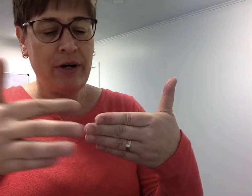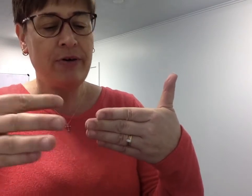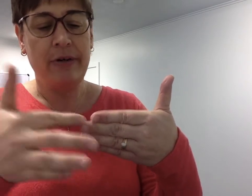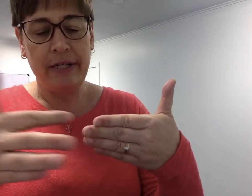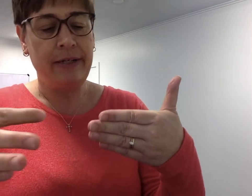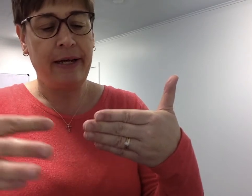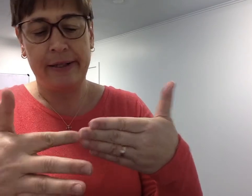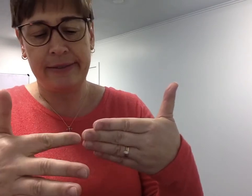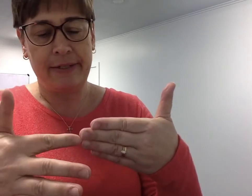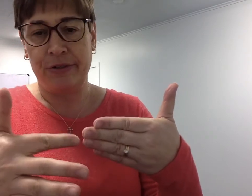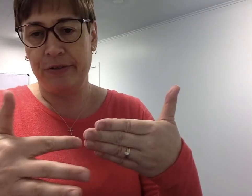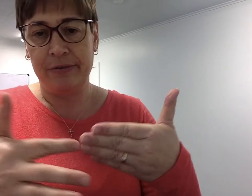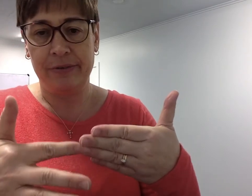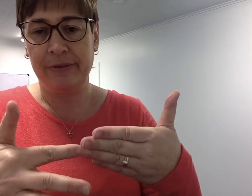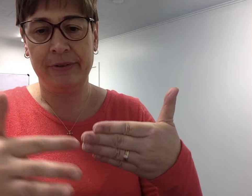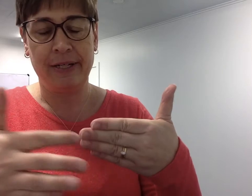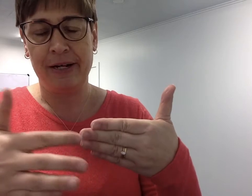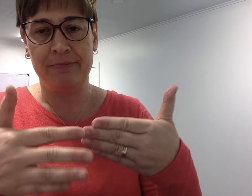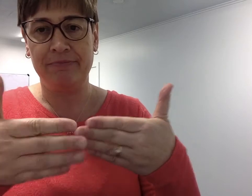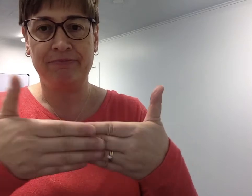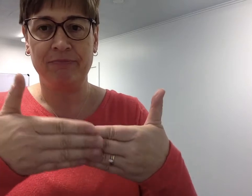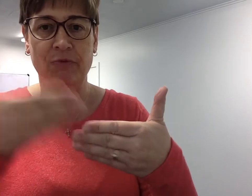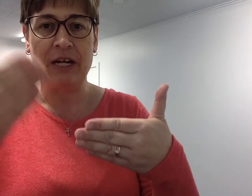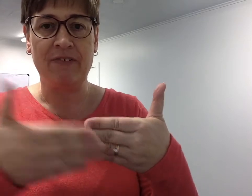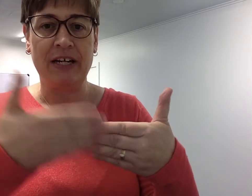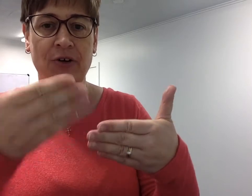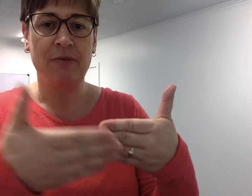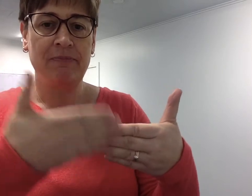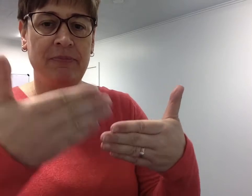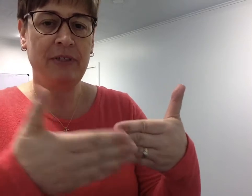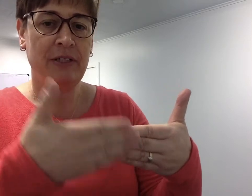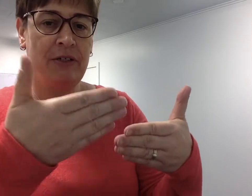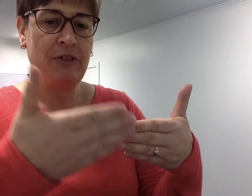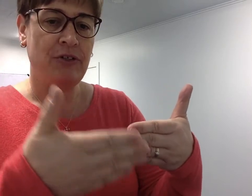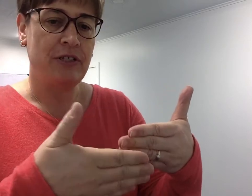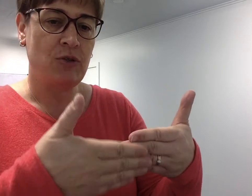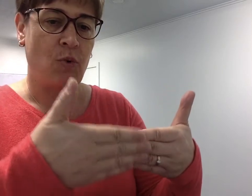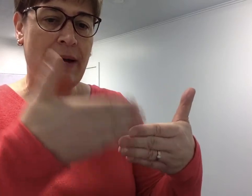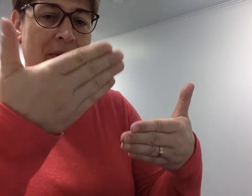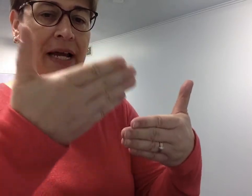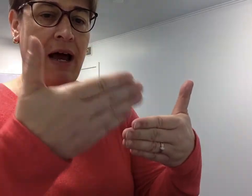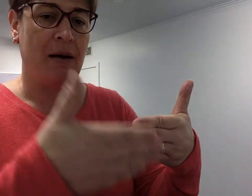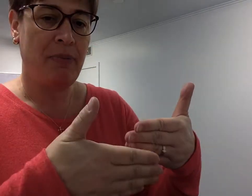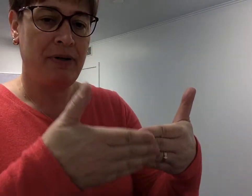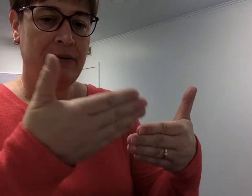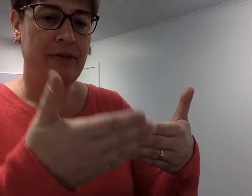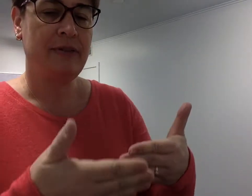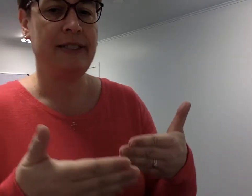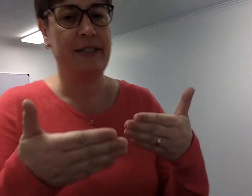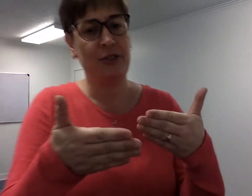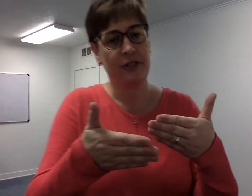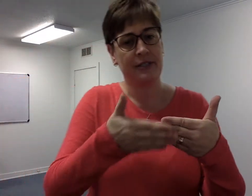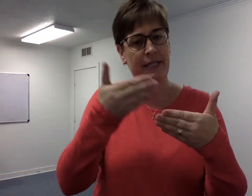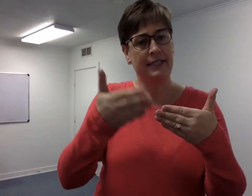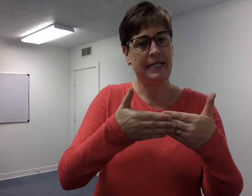pointer, index, and your ring finger. You're just swiping up because it's